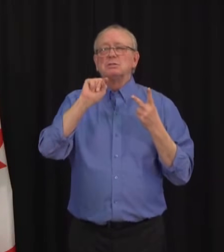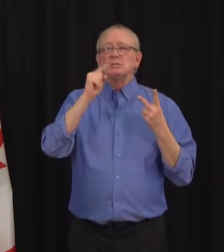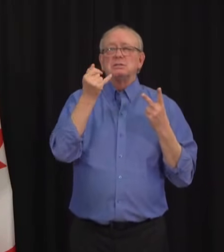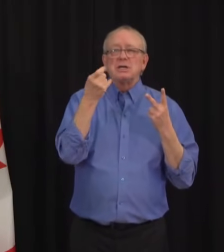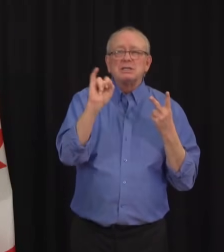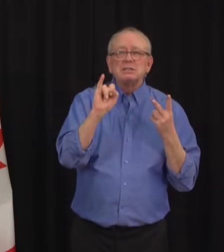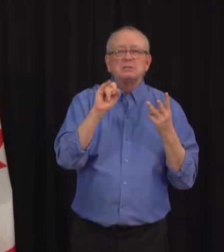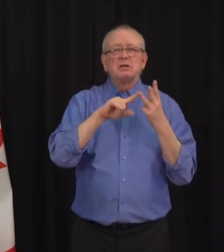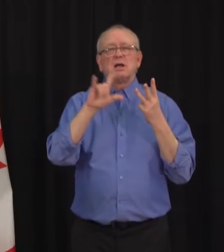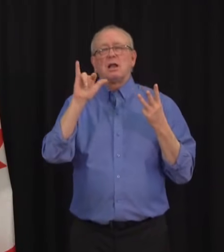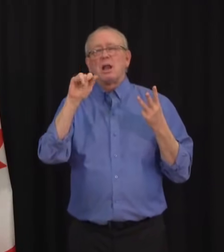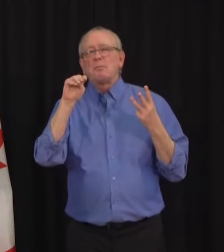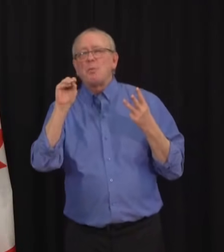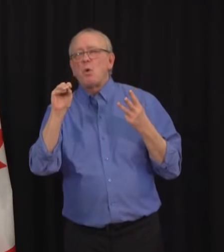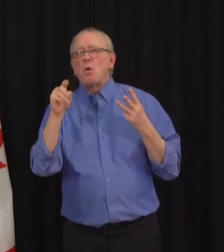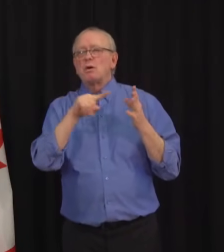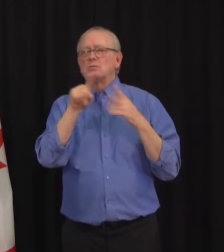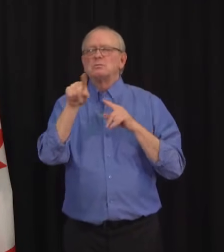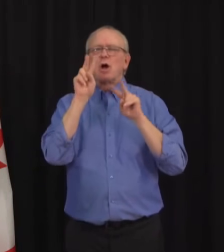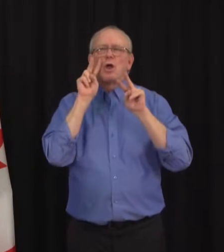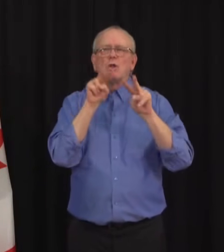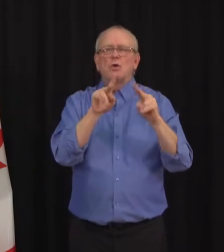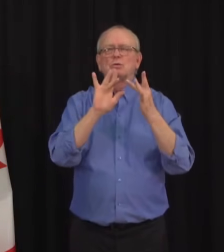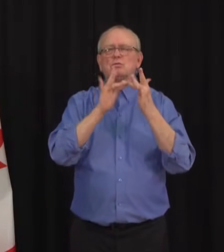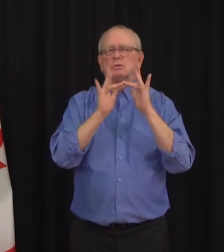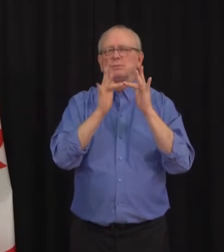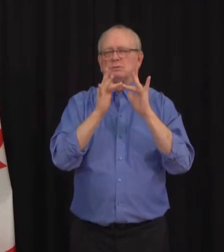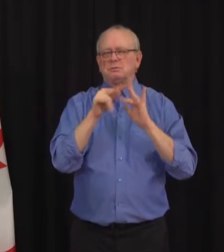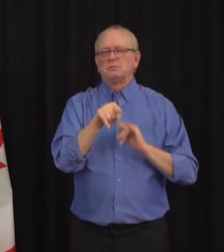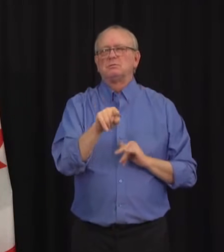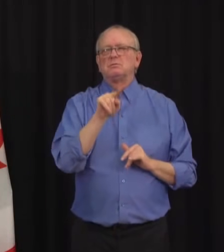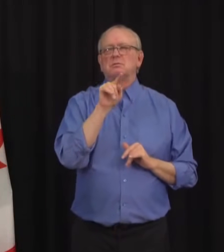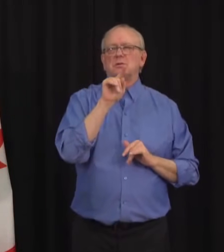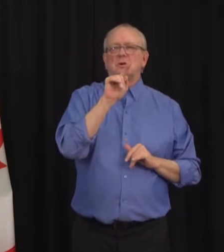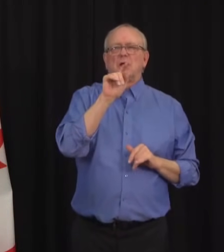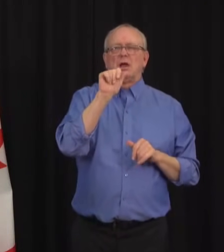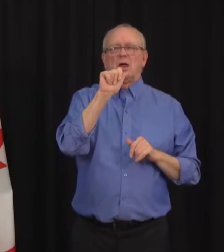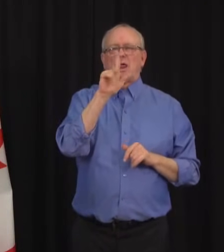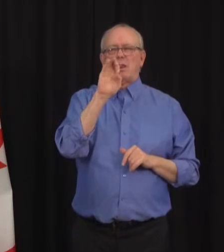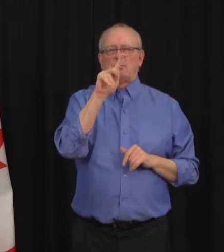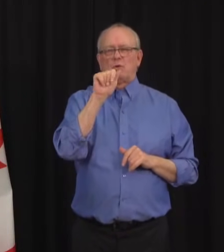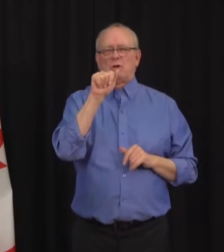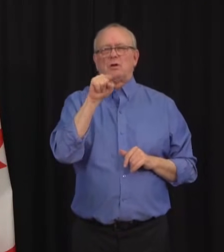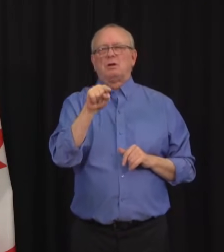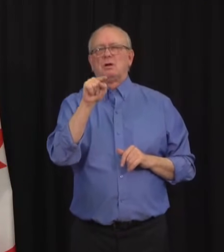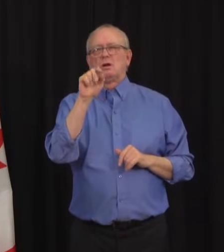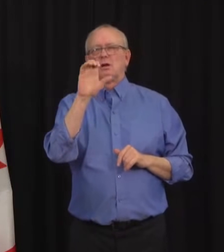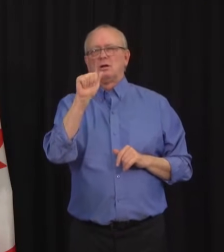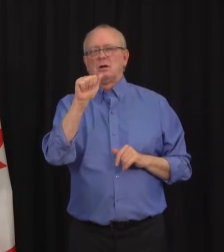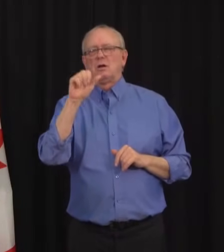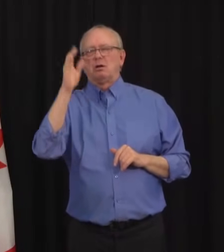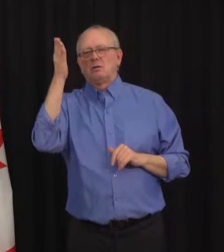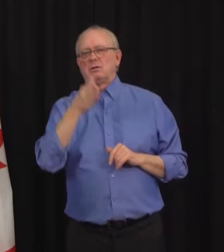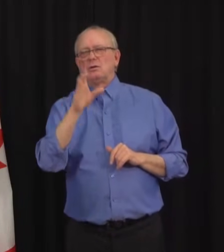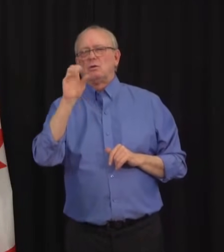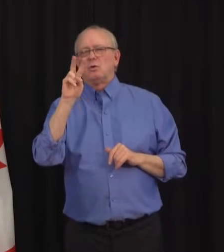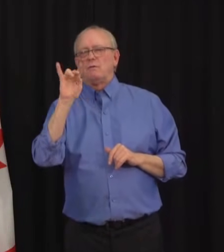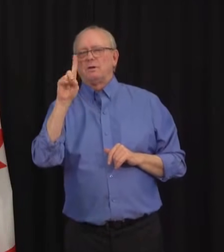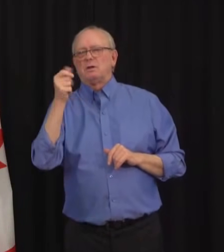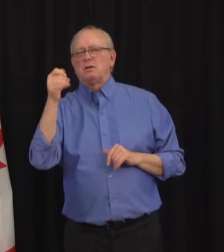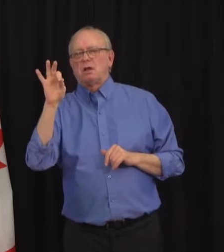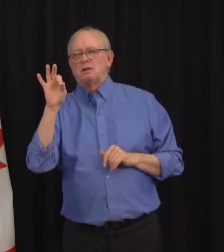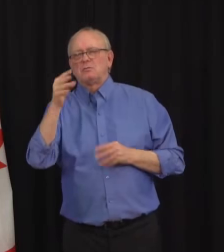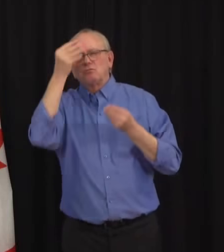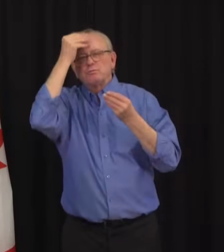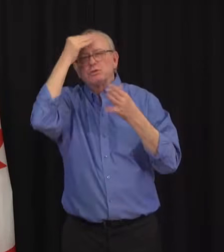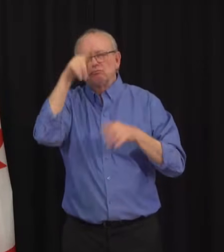alberta.ca/COVID-19. With the enhanced restrictions, I know there is a lot of information to take in. I would like to thank the